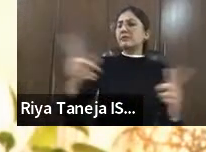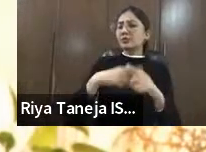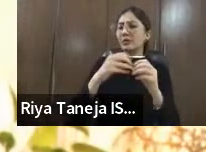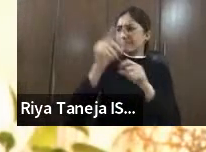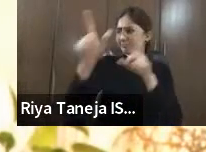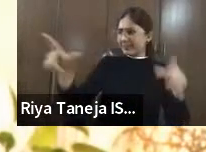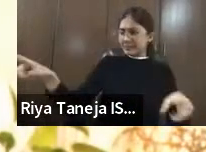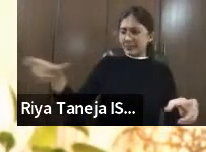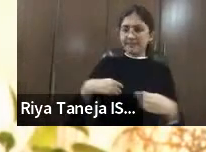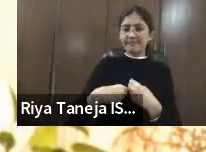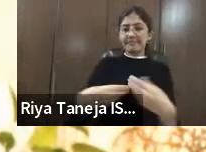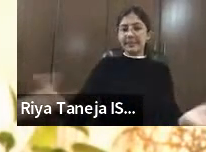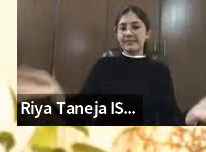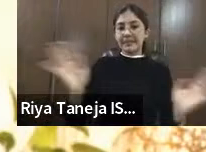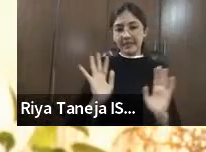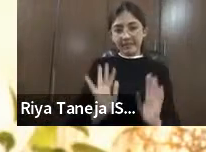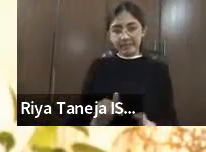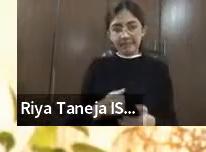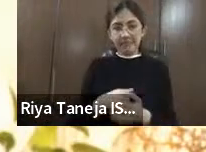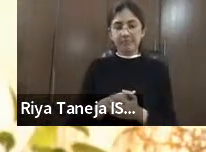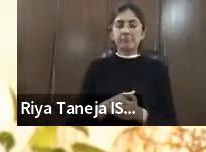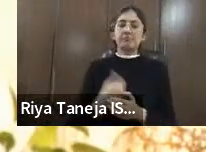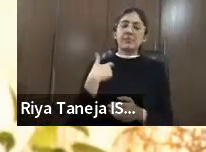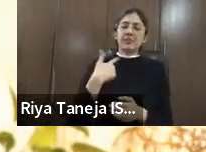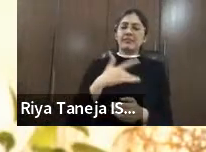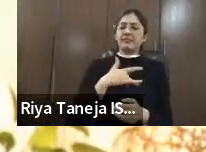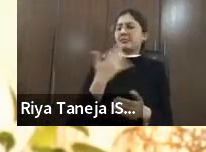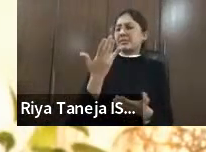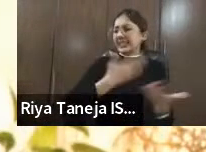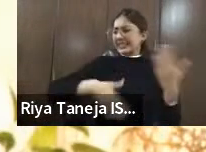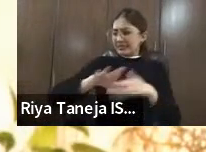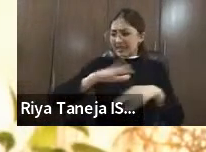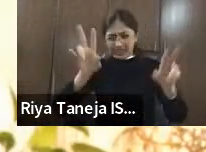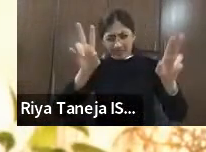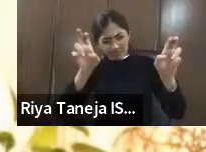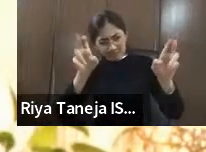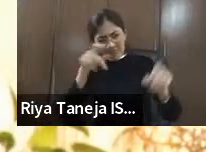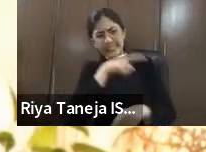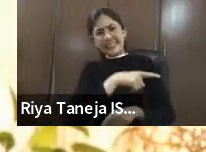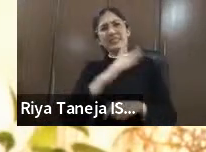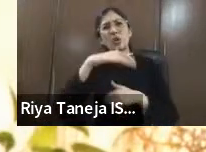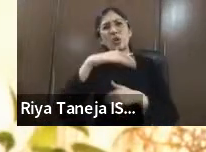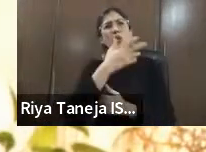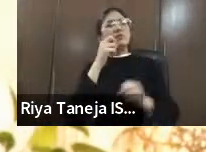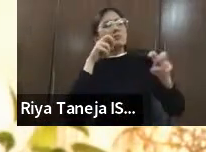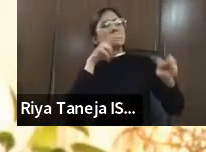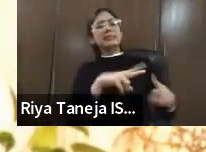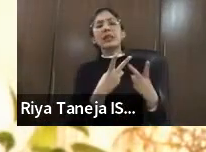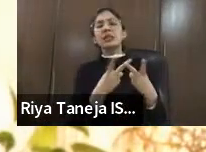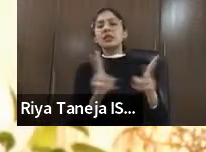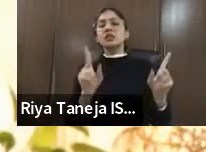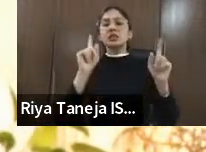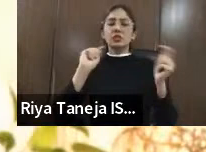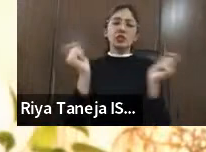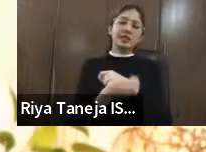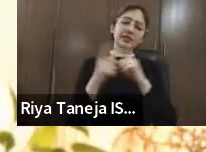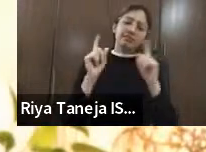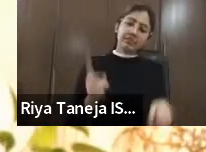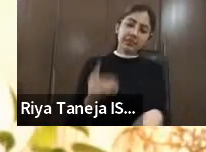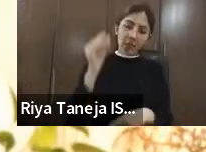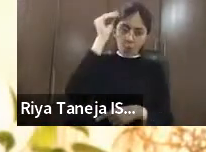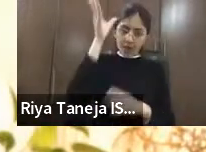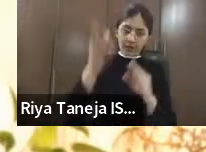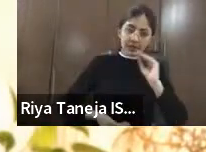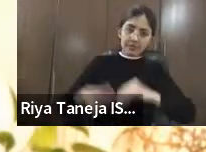we needed to disrupt the way the world perceives disability, and this is possible only through education, raising awareness, and building a more accessible